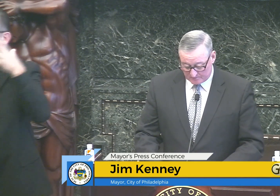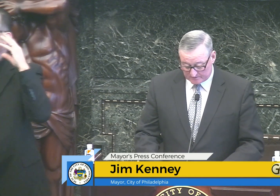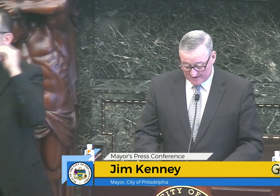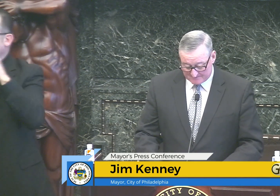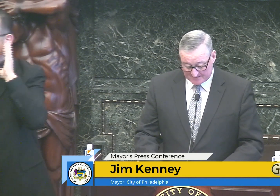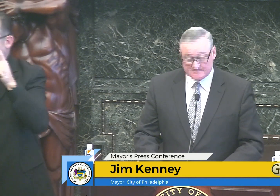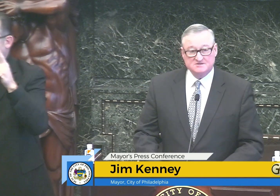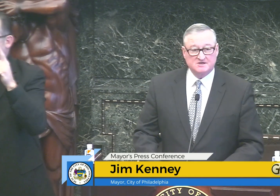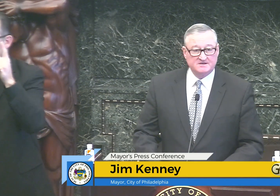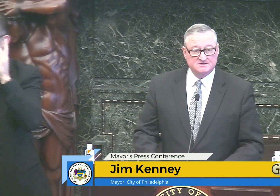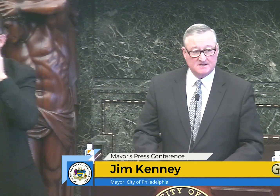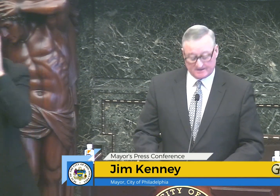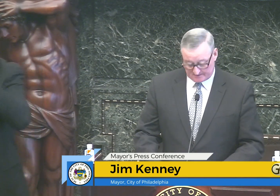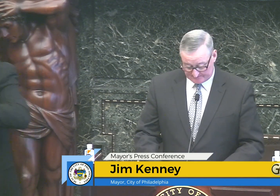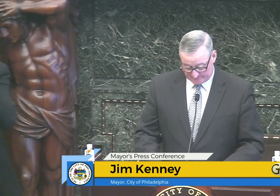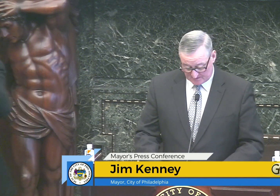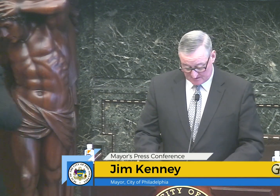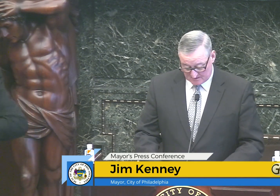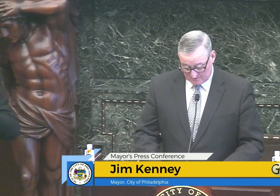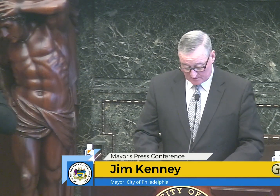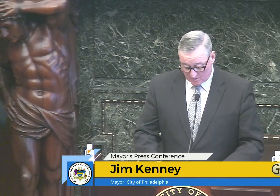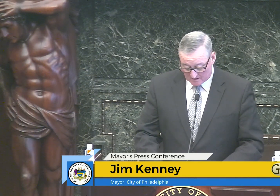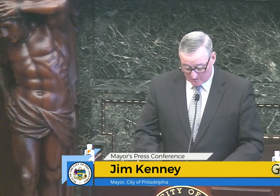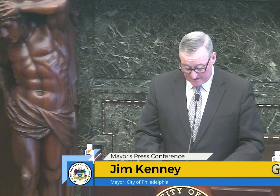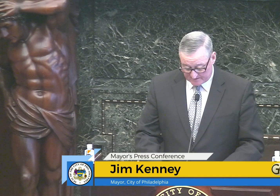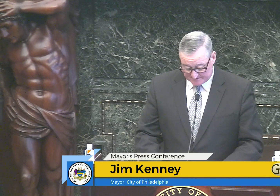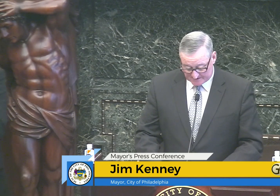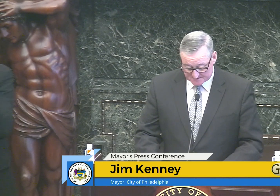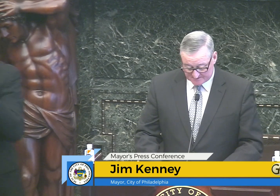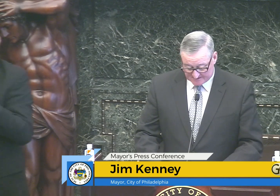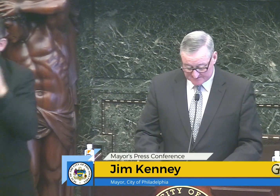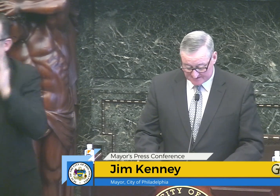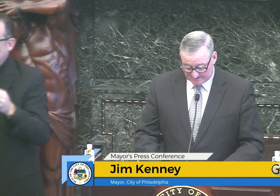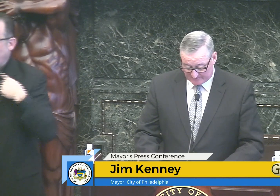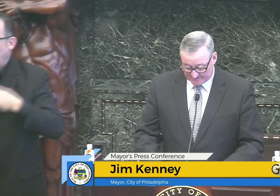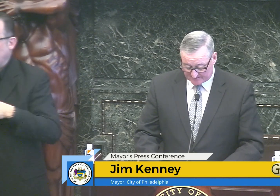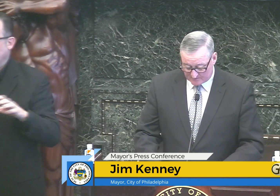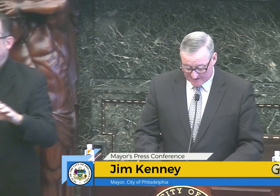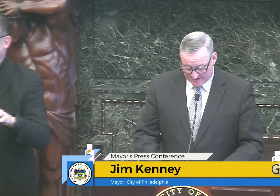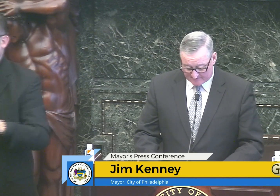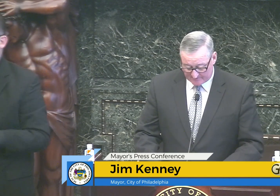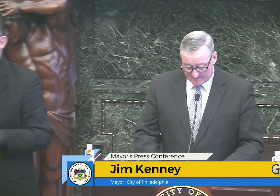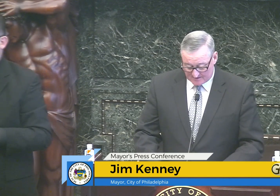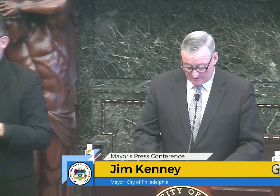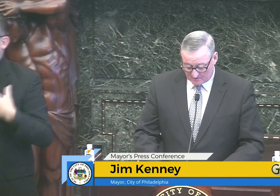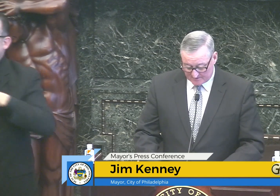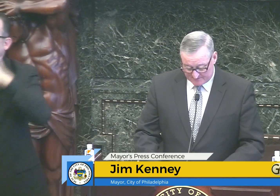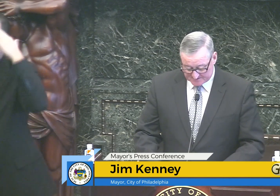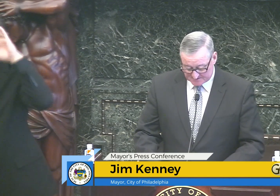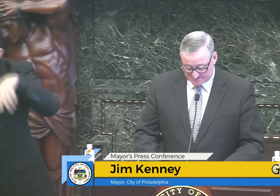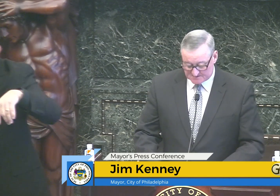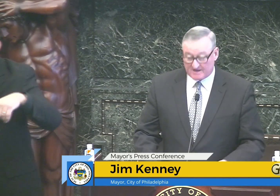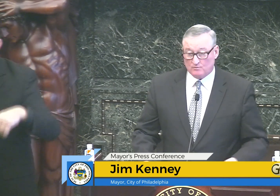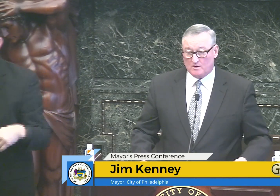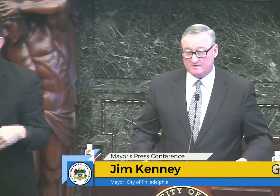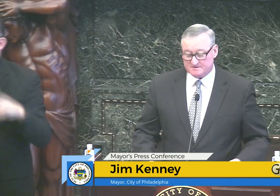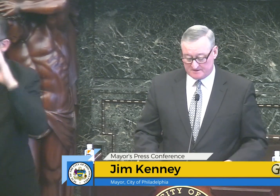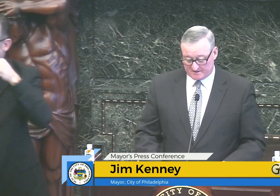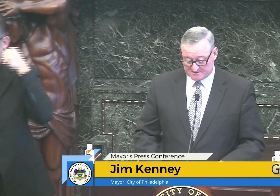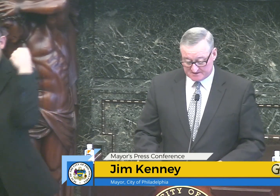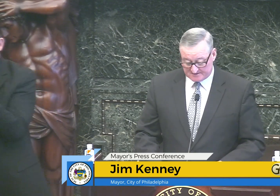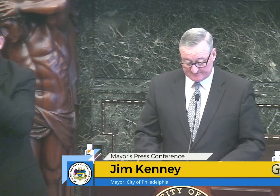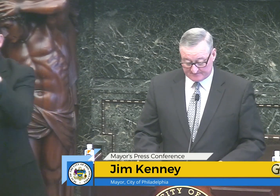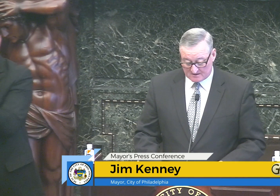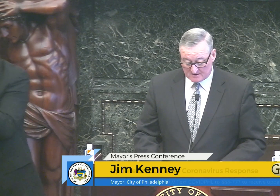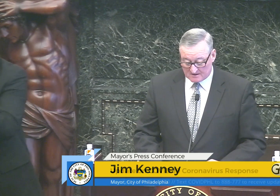Philadelphia, and we do not make these changes lightly. We are well aware of the potentially devastating effect they will have on the businesses and workers